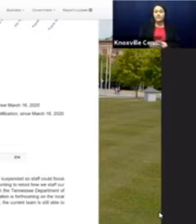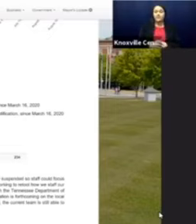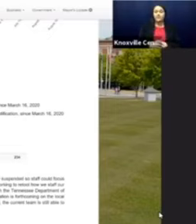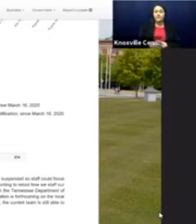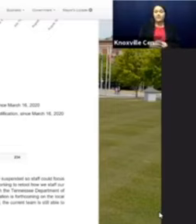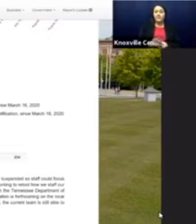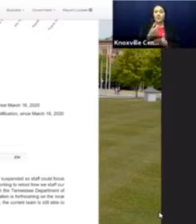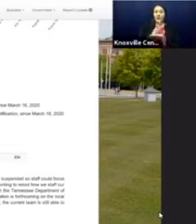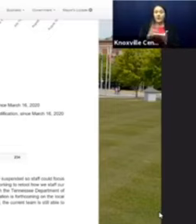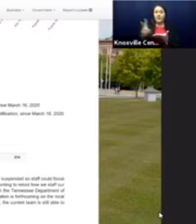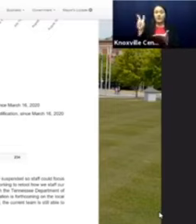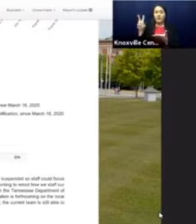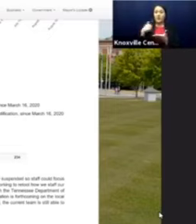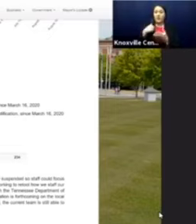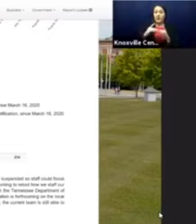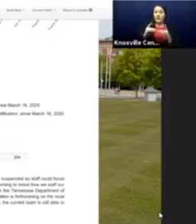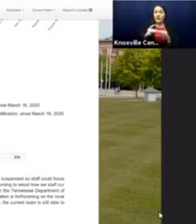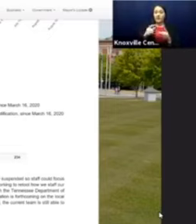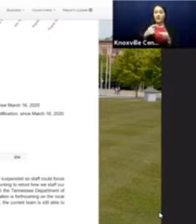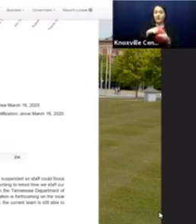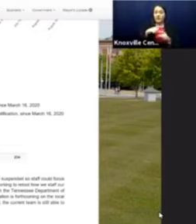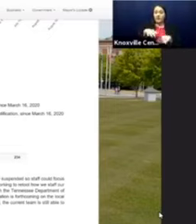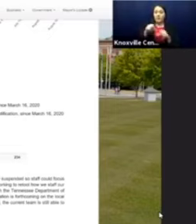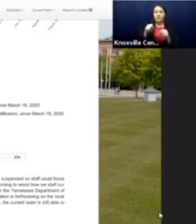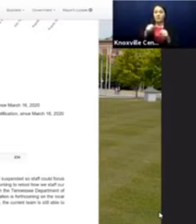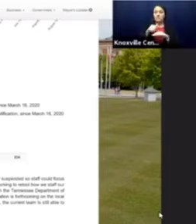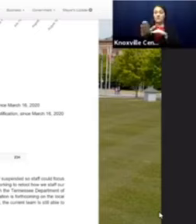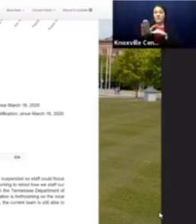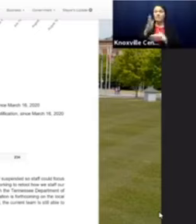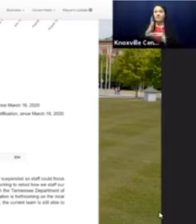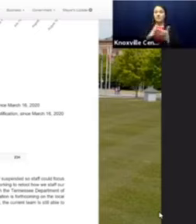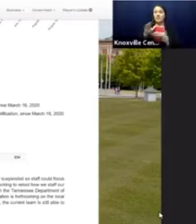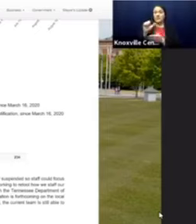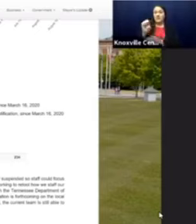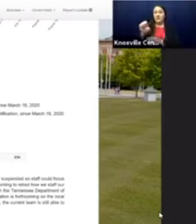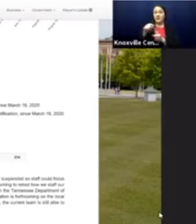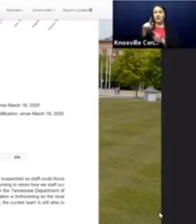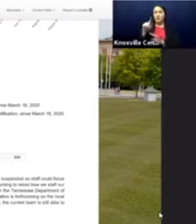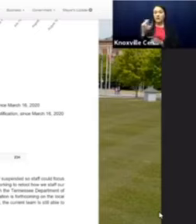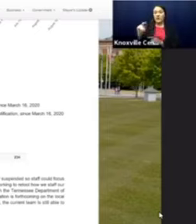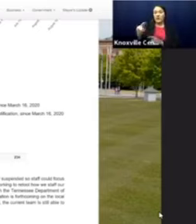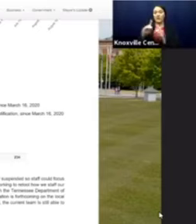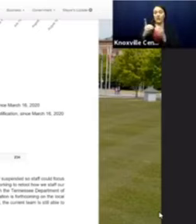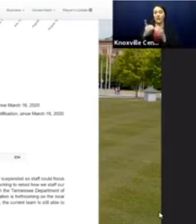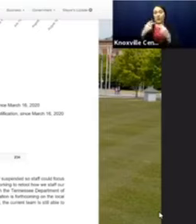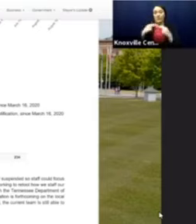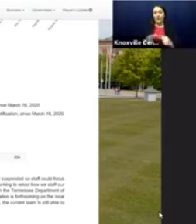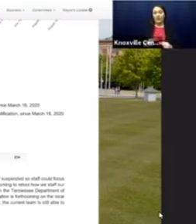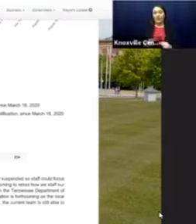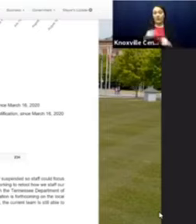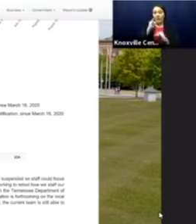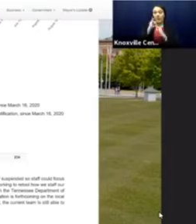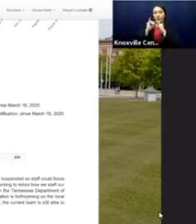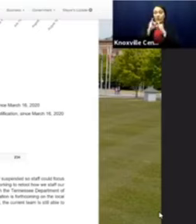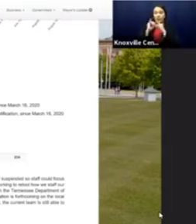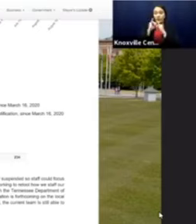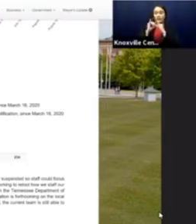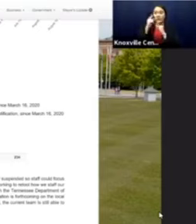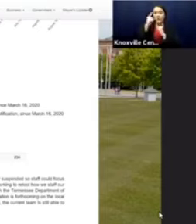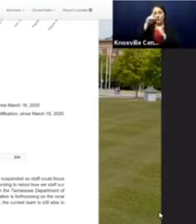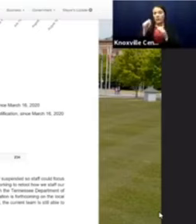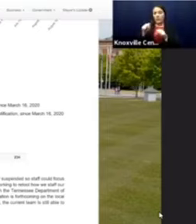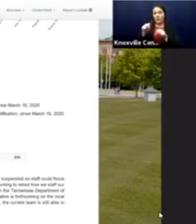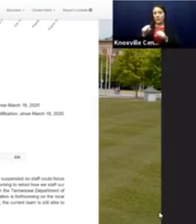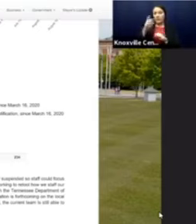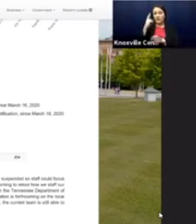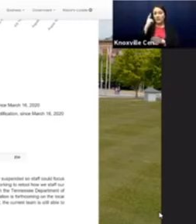2 weeks ago, I did mention that we sent some of our cases to Tennessee Department of Health to be interviewed for capacity reasons in order